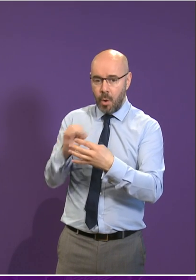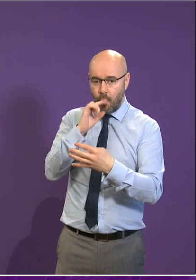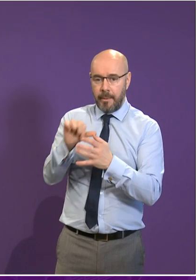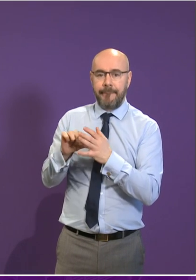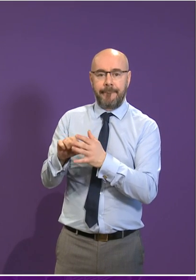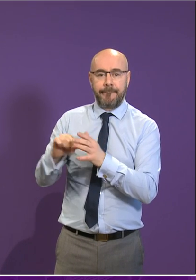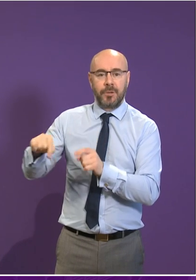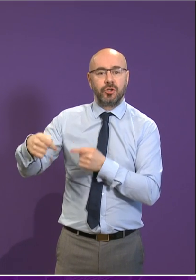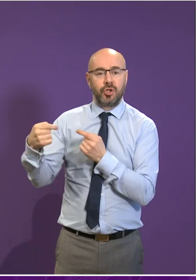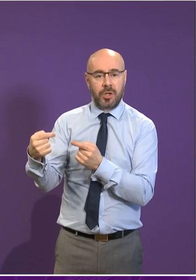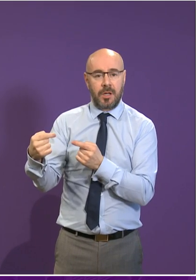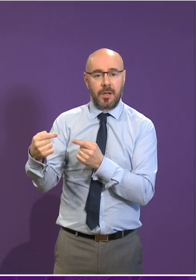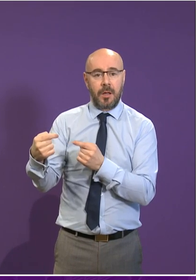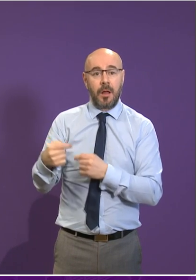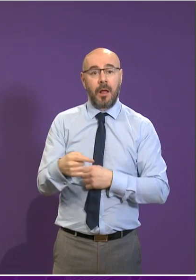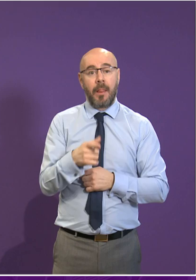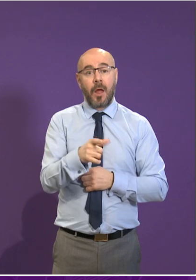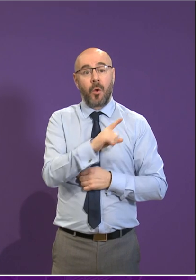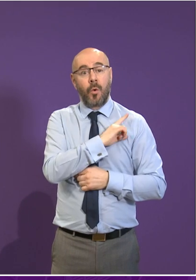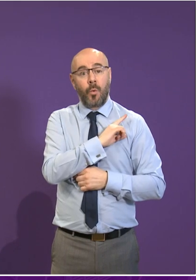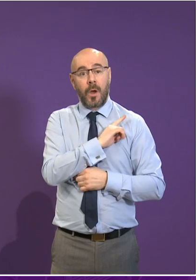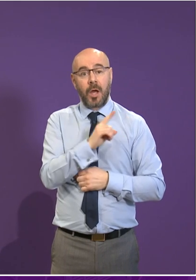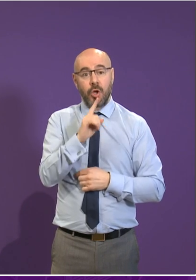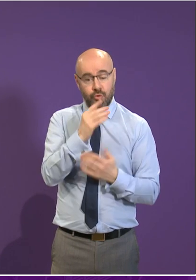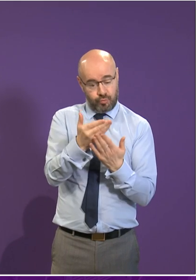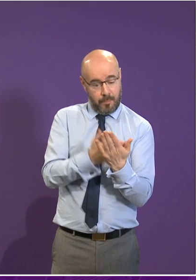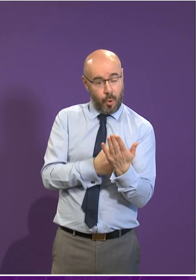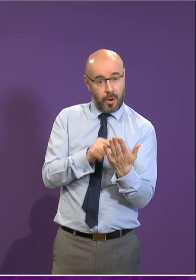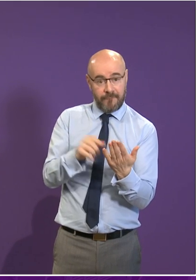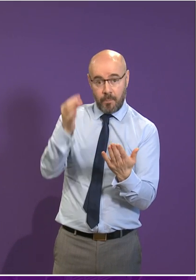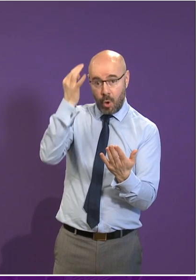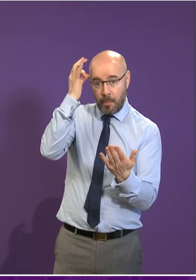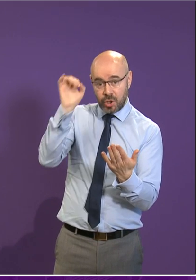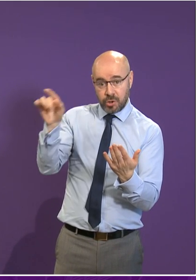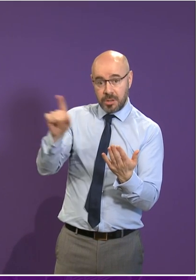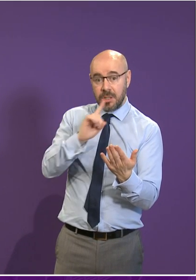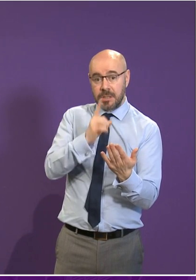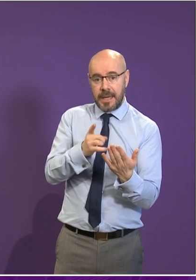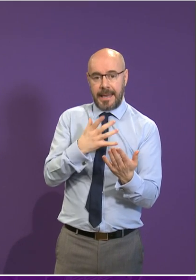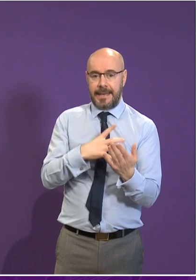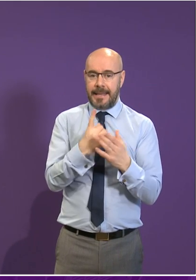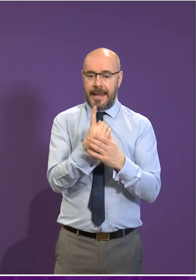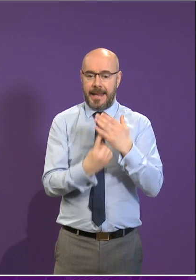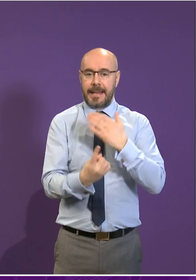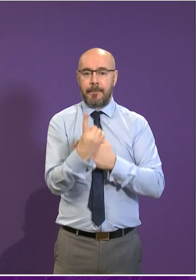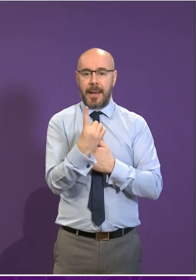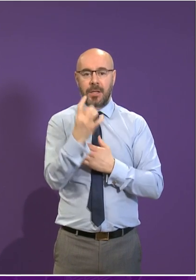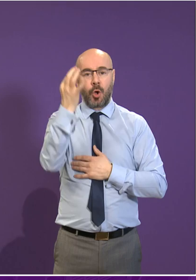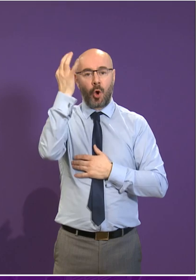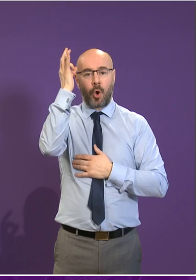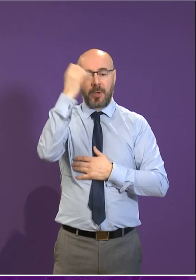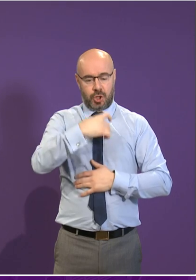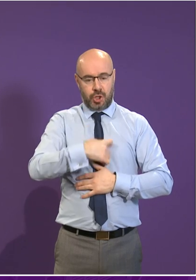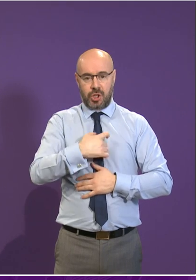of the very important reasons why the Commission report suggested that we did have an independent commissioner that can drive